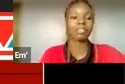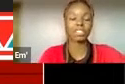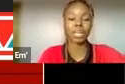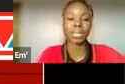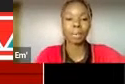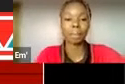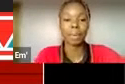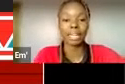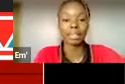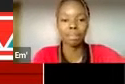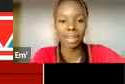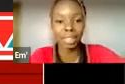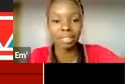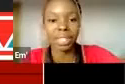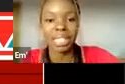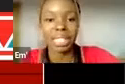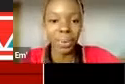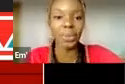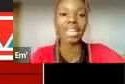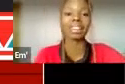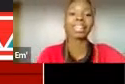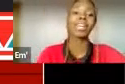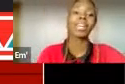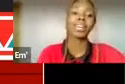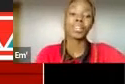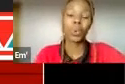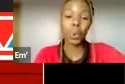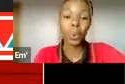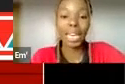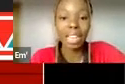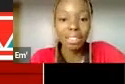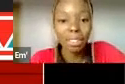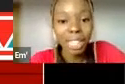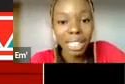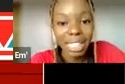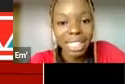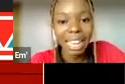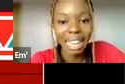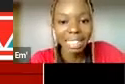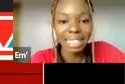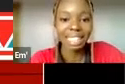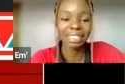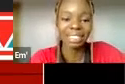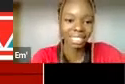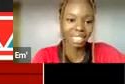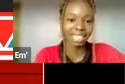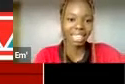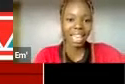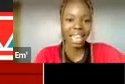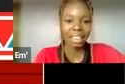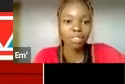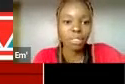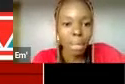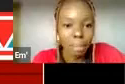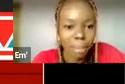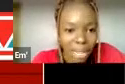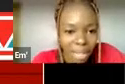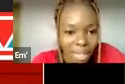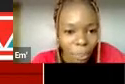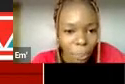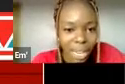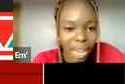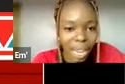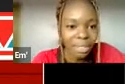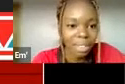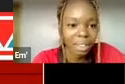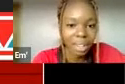in the visually impaired Braille for the secondary school level in art and written. And for the